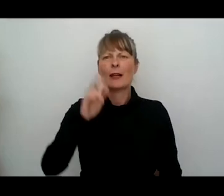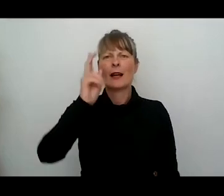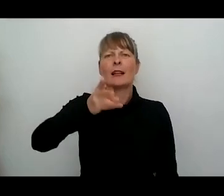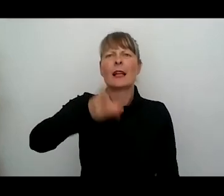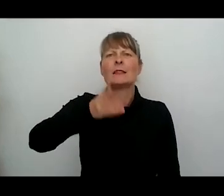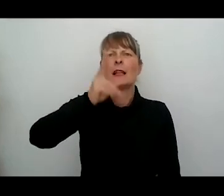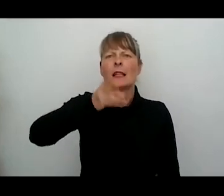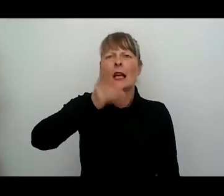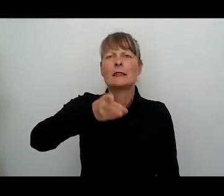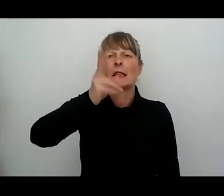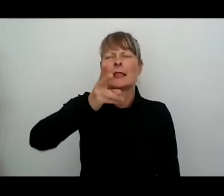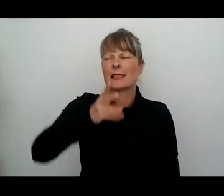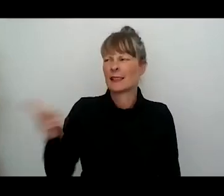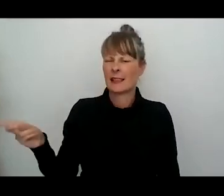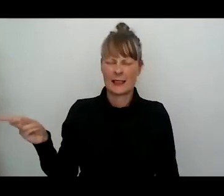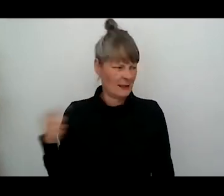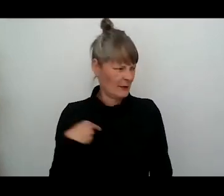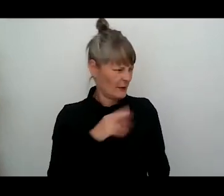So